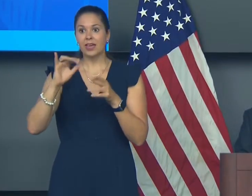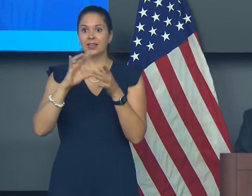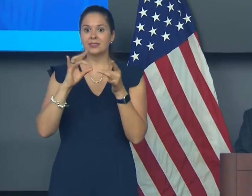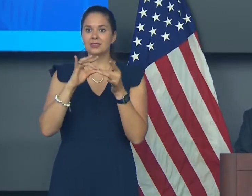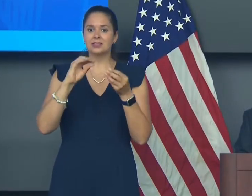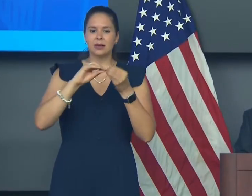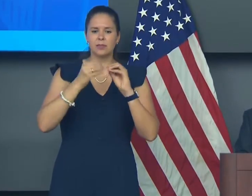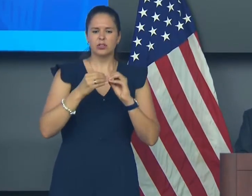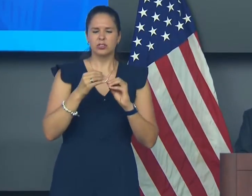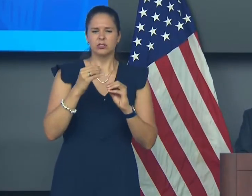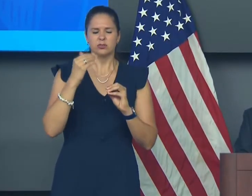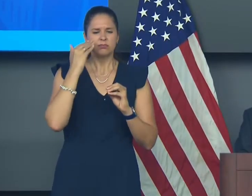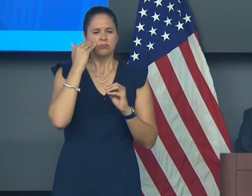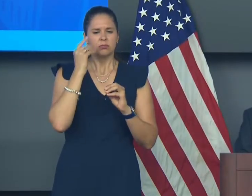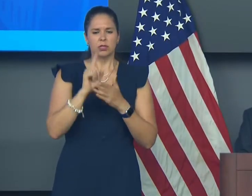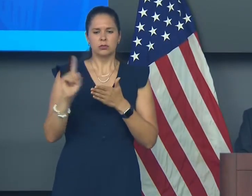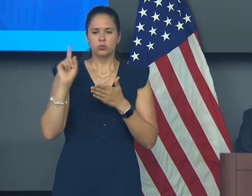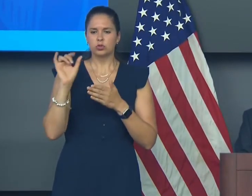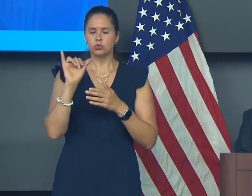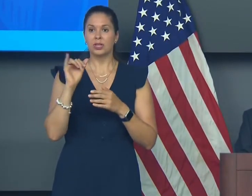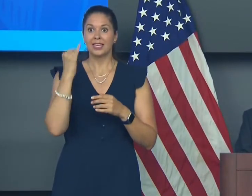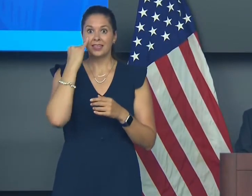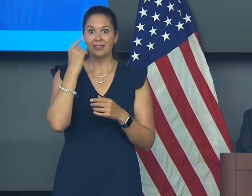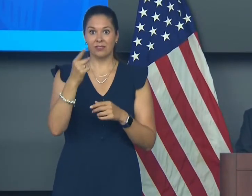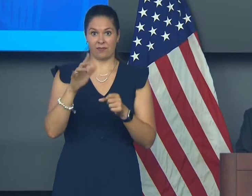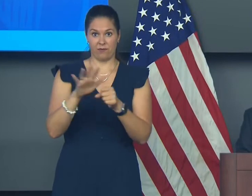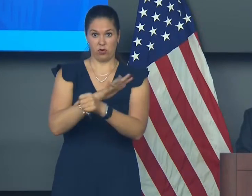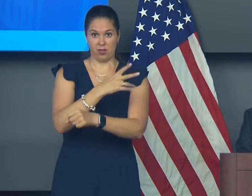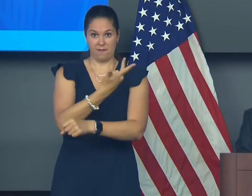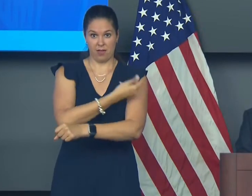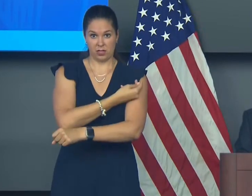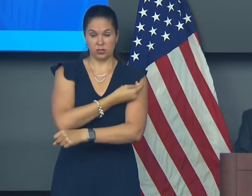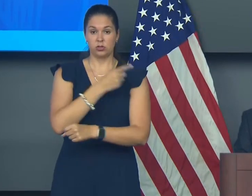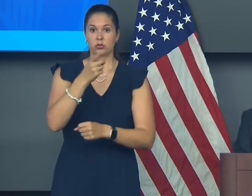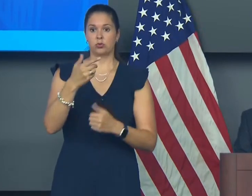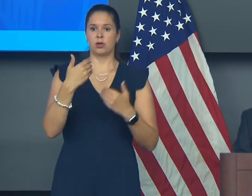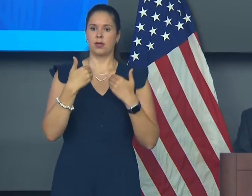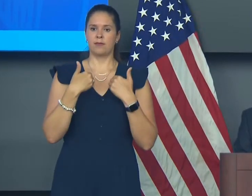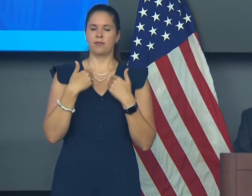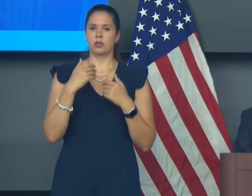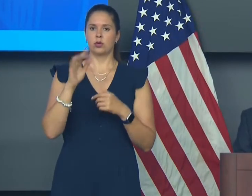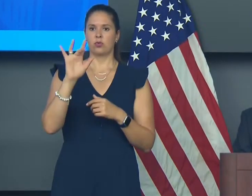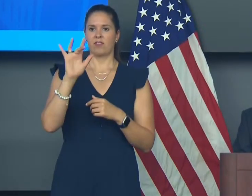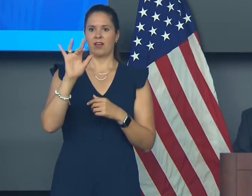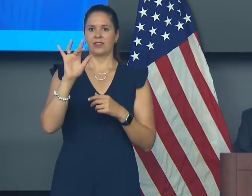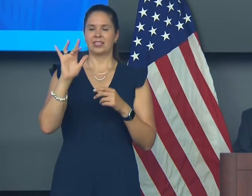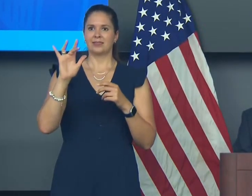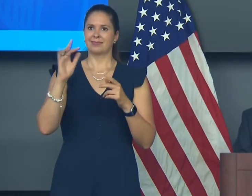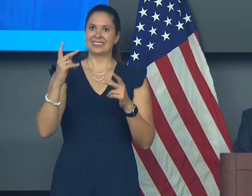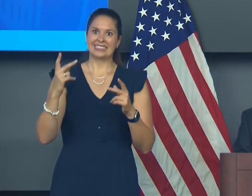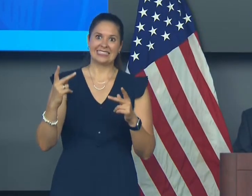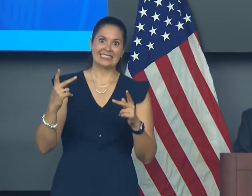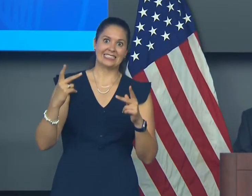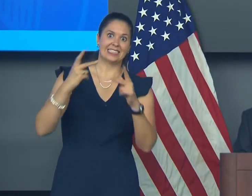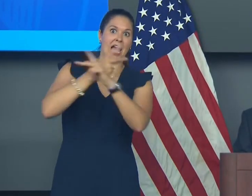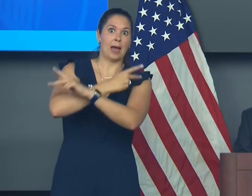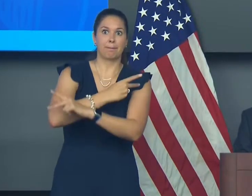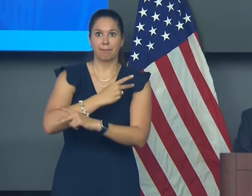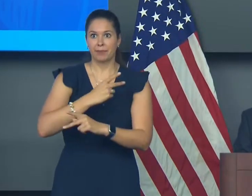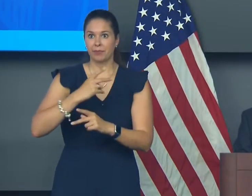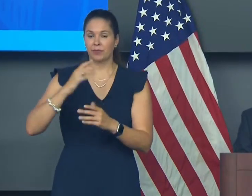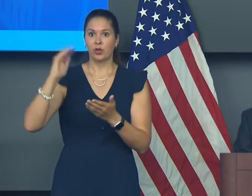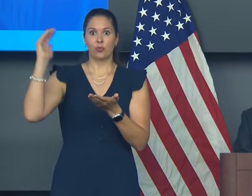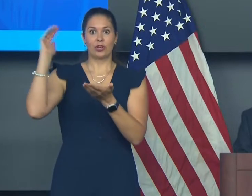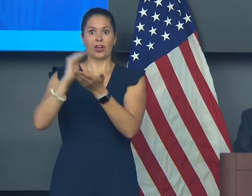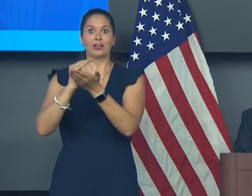last week when we said them too, if you are fully vaccinated, you have a 25 times reduction in